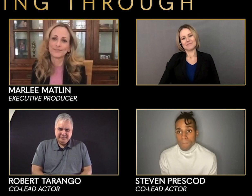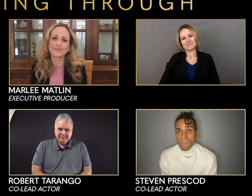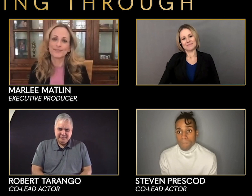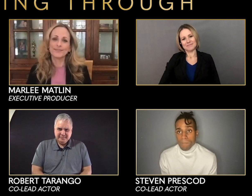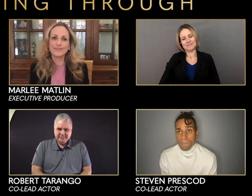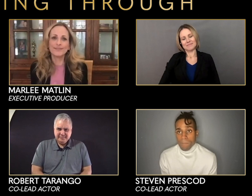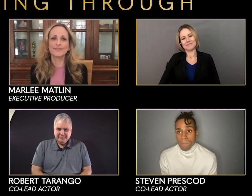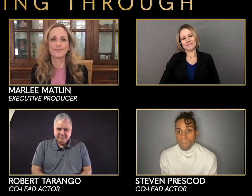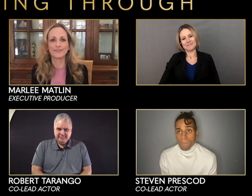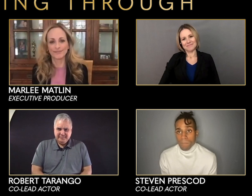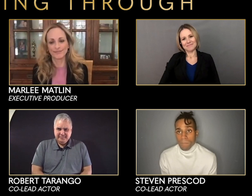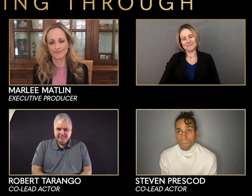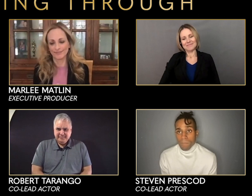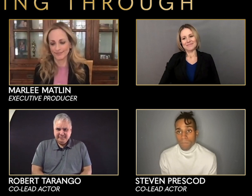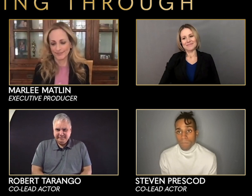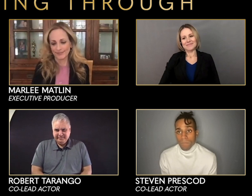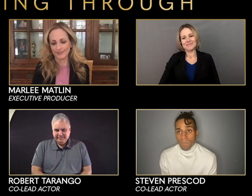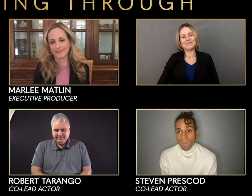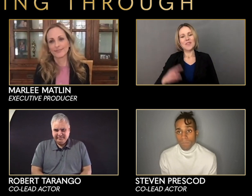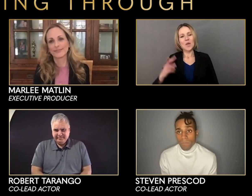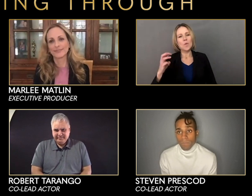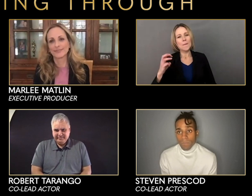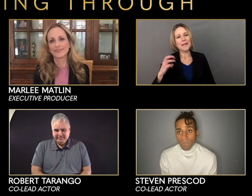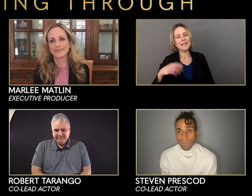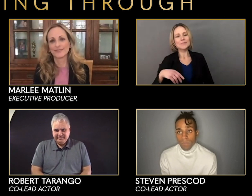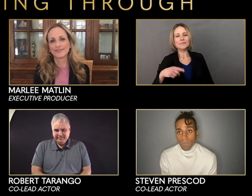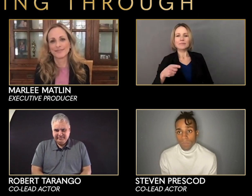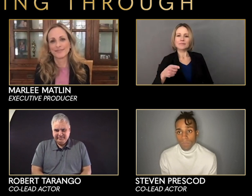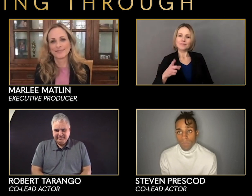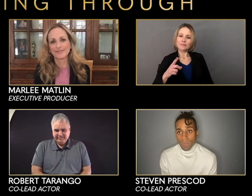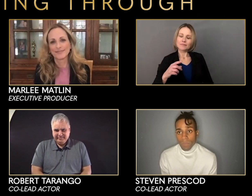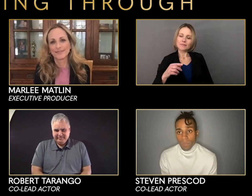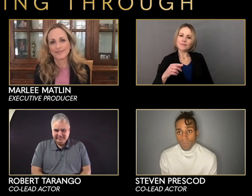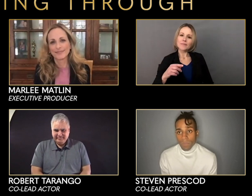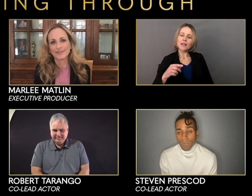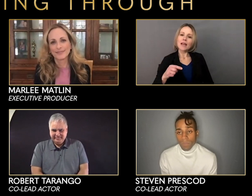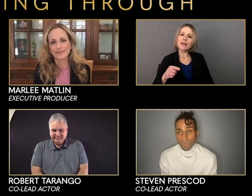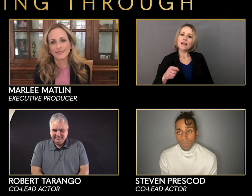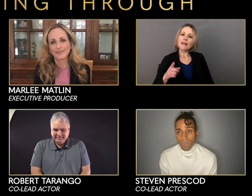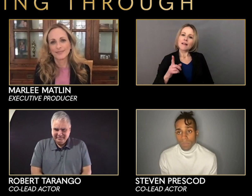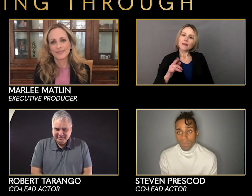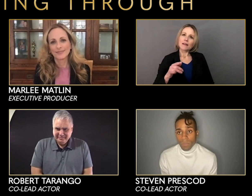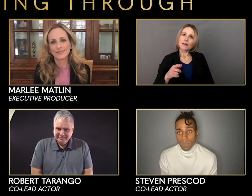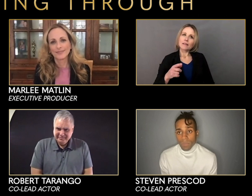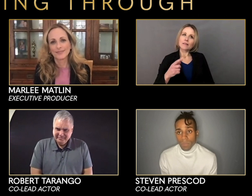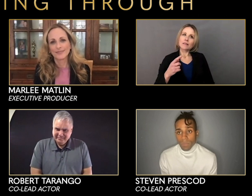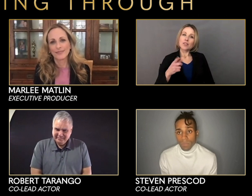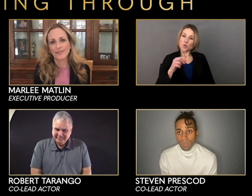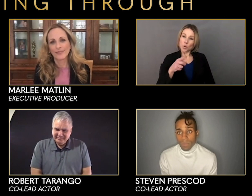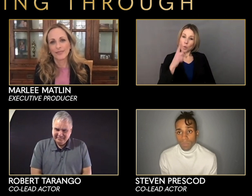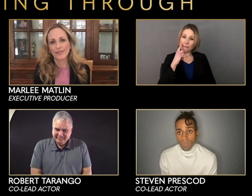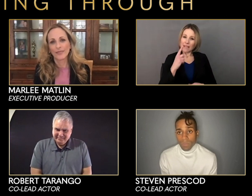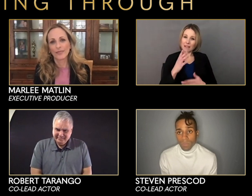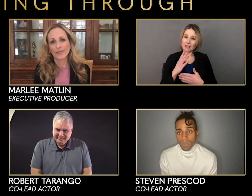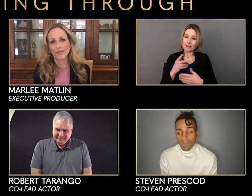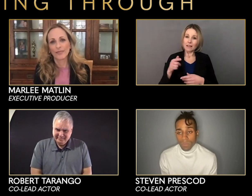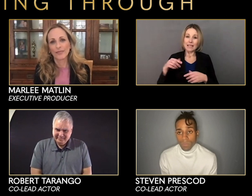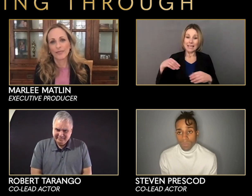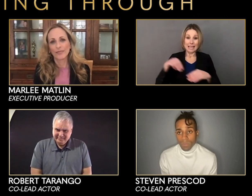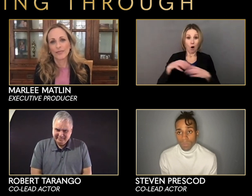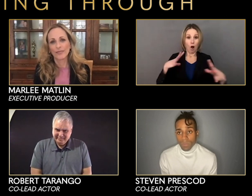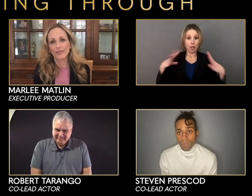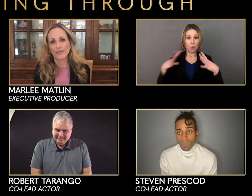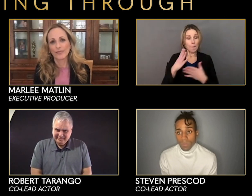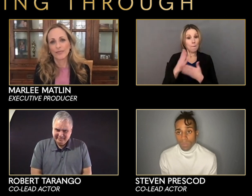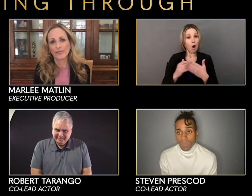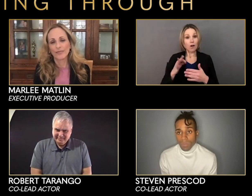really takes. Do you think that that part of the problem in Hollywood is that